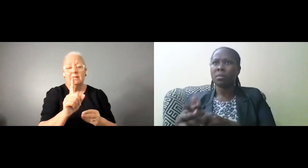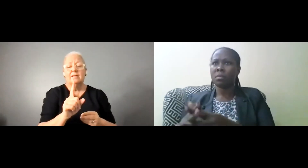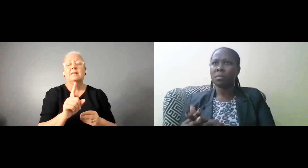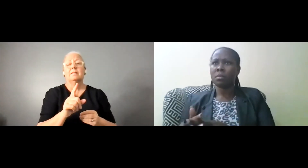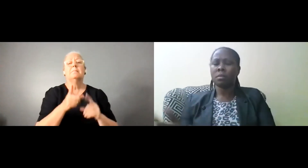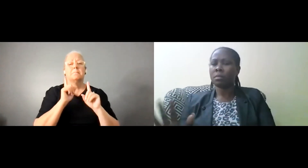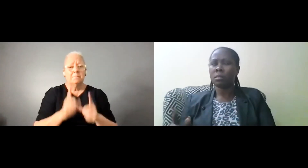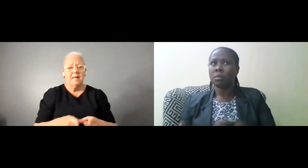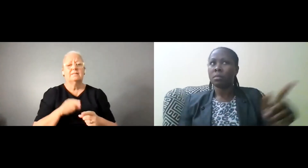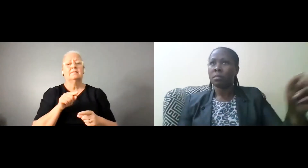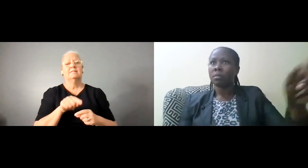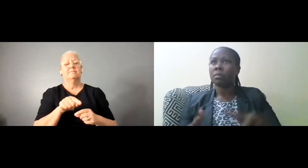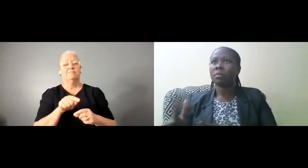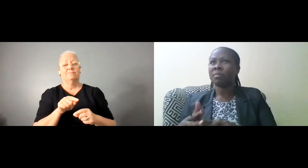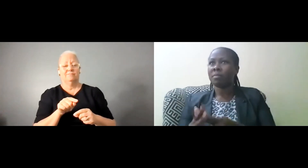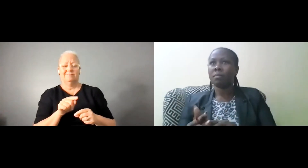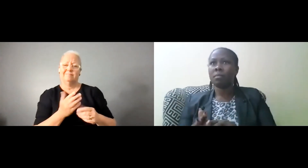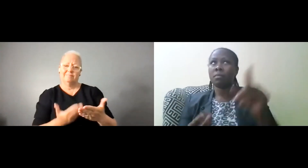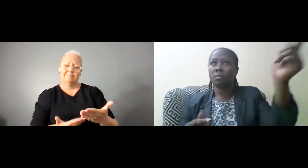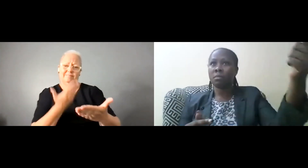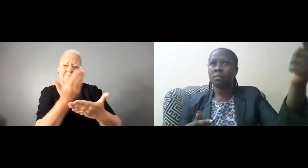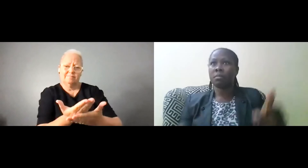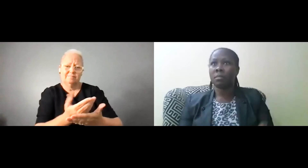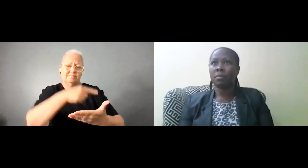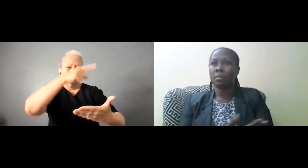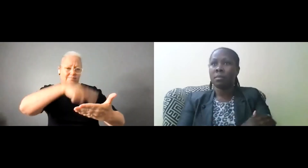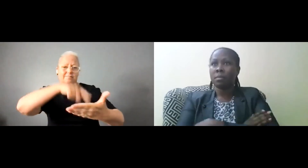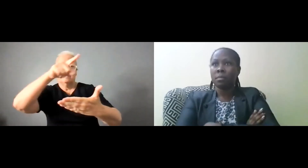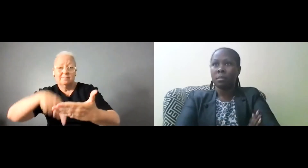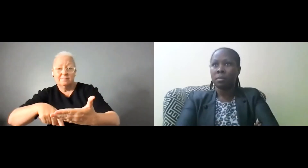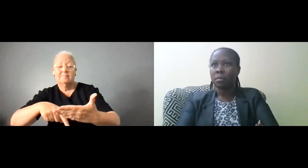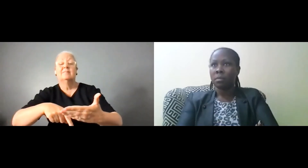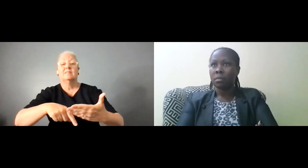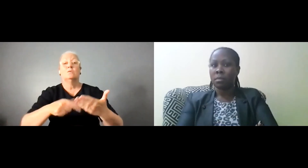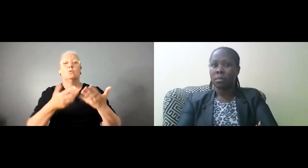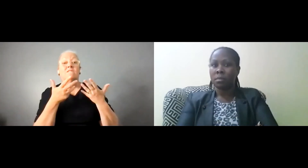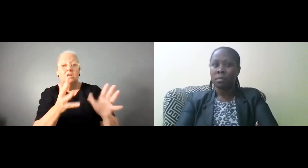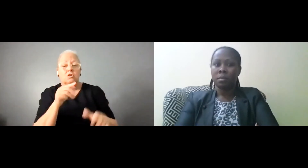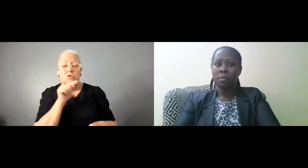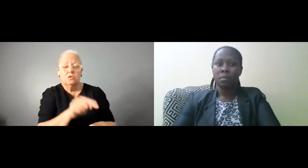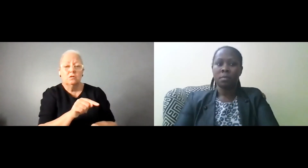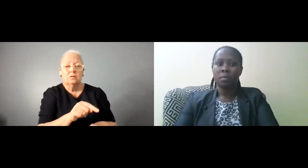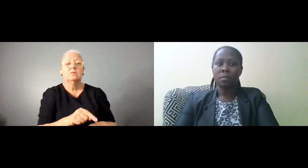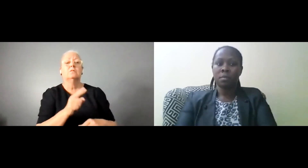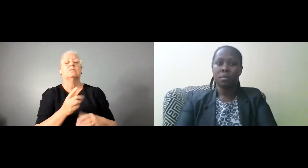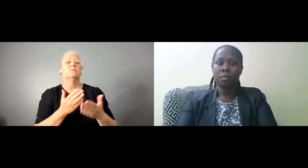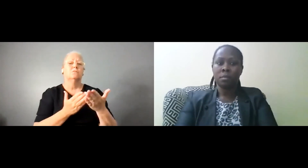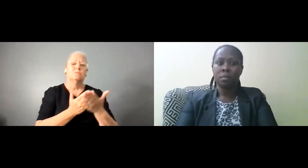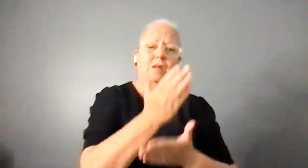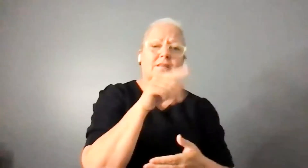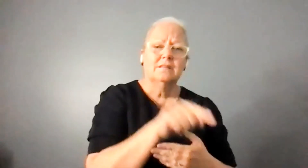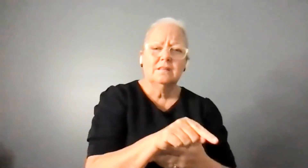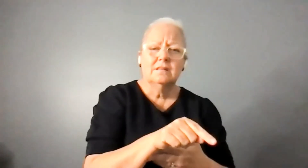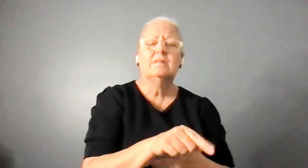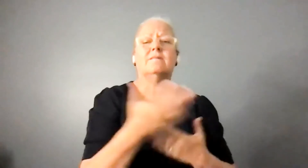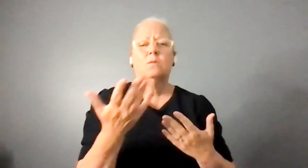to accomplish this law. After this law to accomplish or to finish, the rights of persons with disability will be protected. Thank